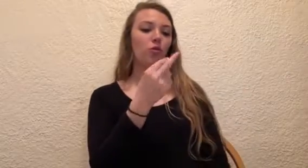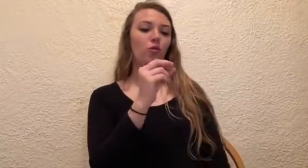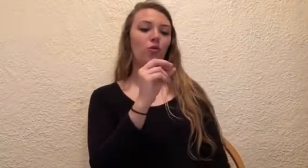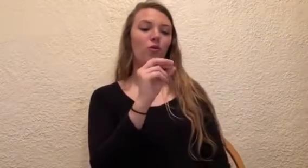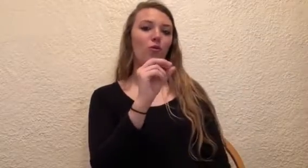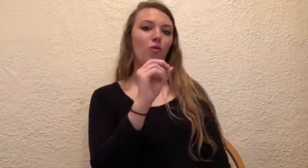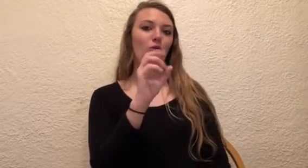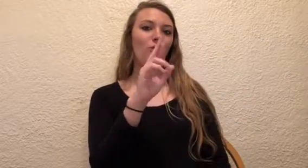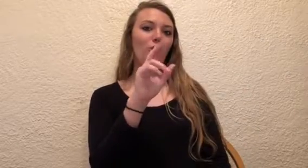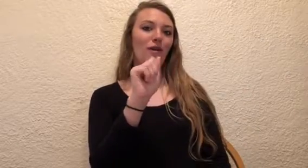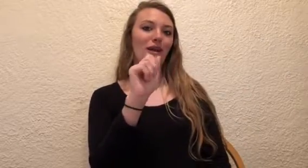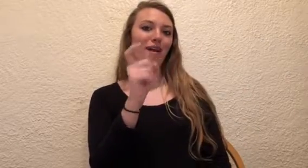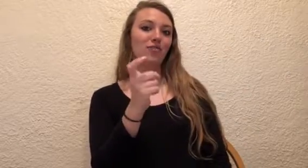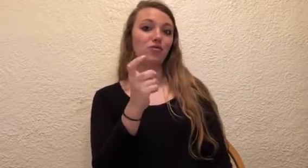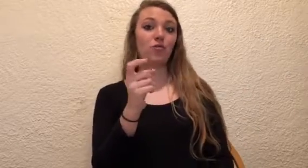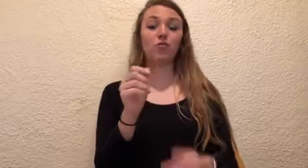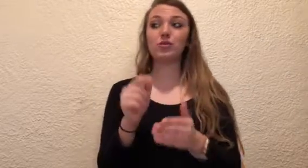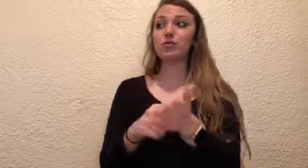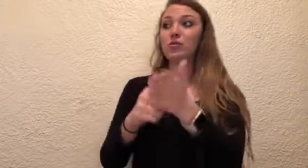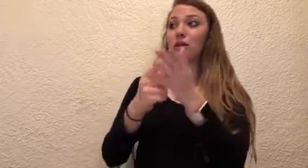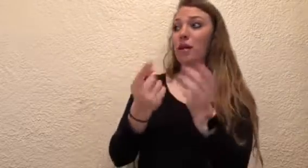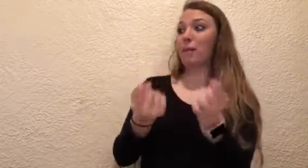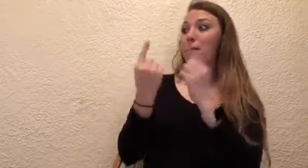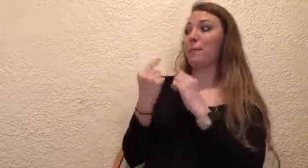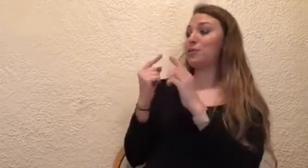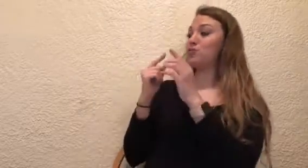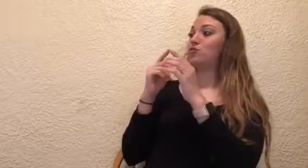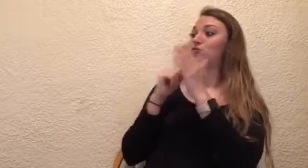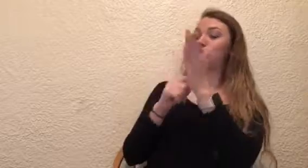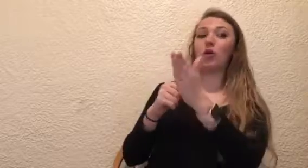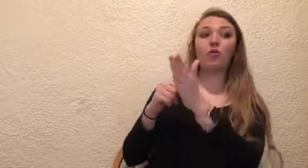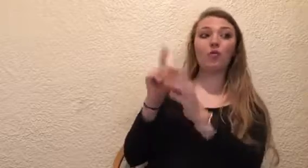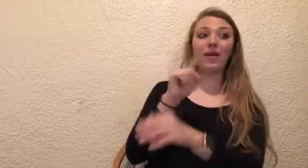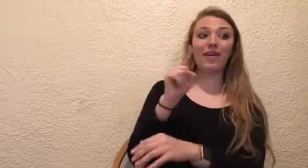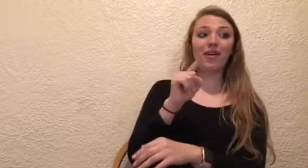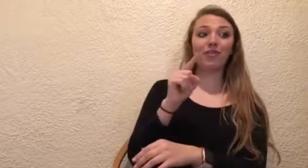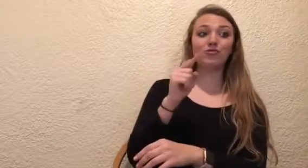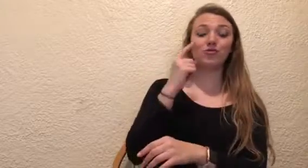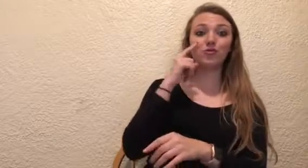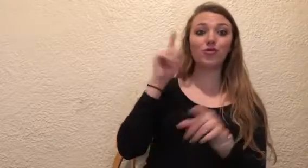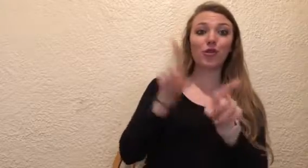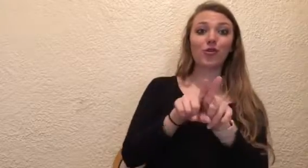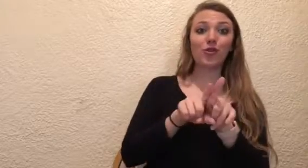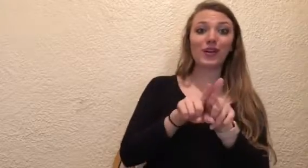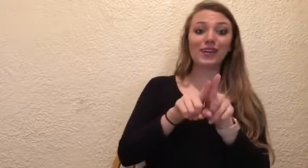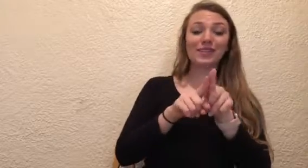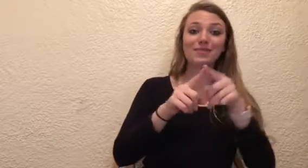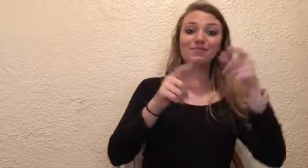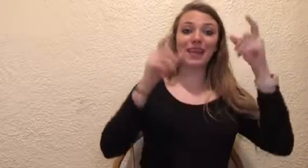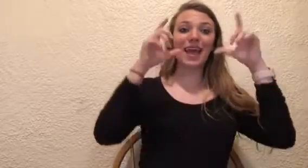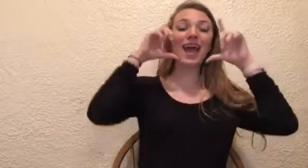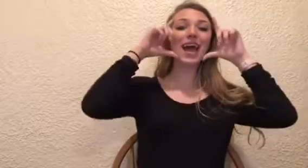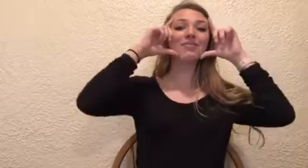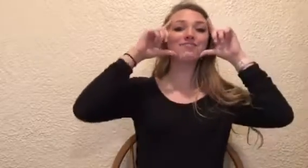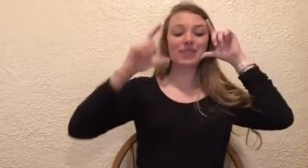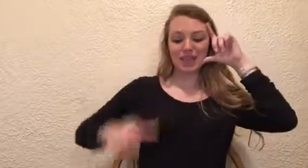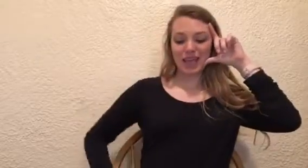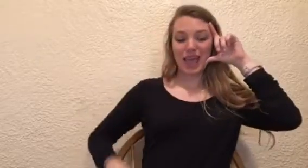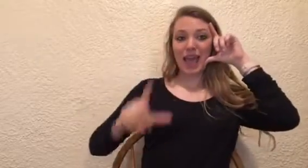where that is? The thorax. Do we agree that the thorax is between the head and the abdomen? Thumbs up or thumbs down?